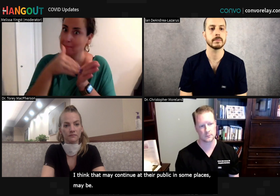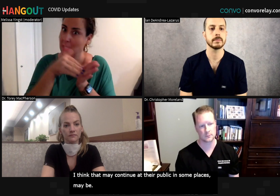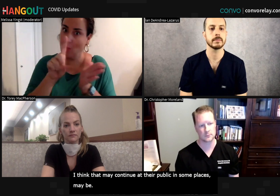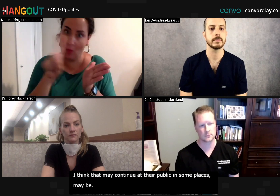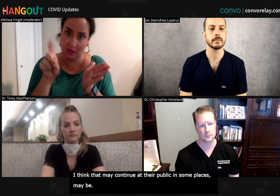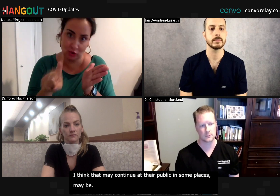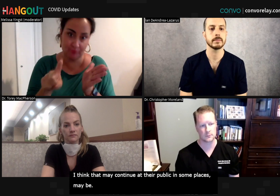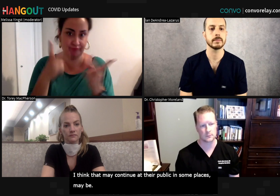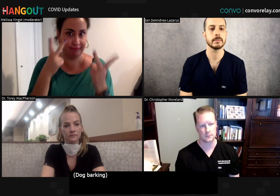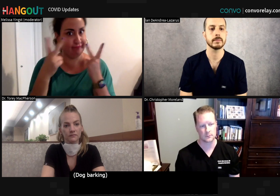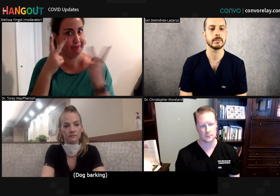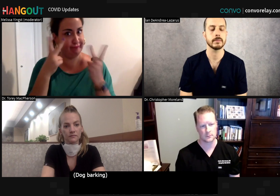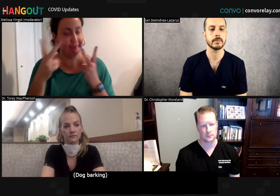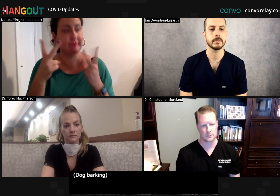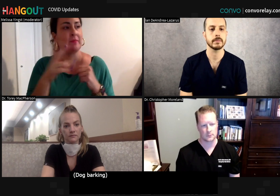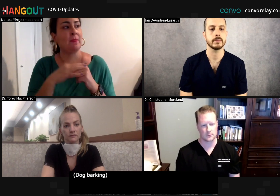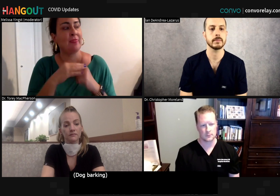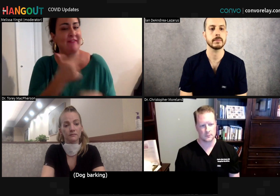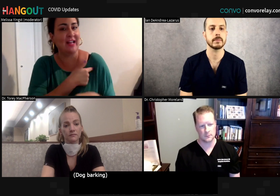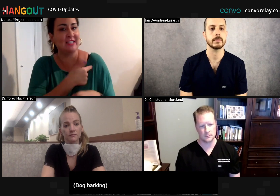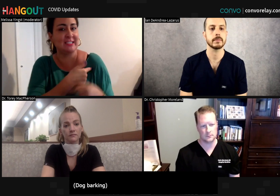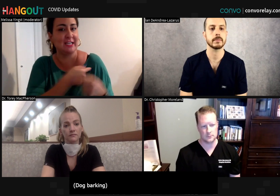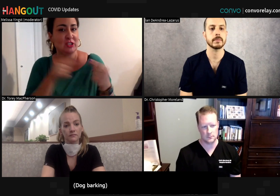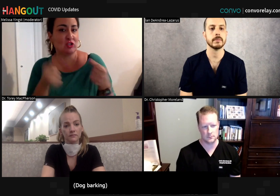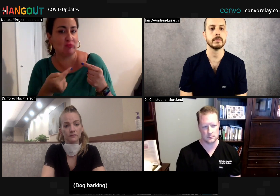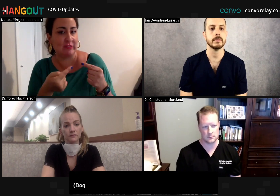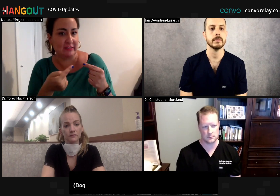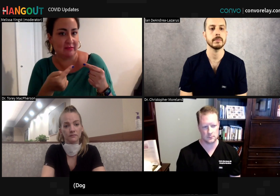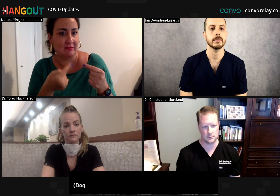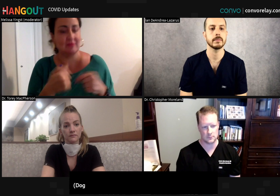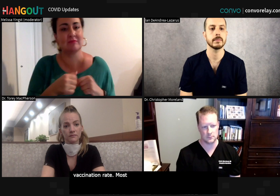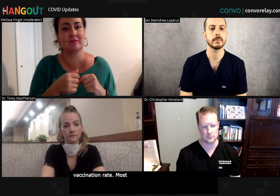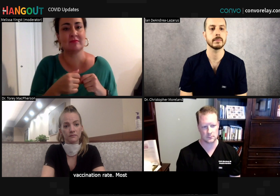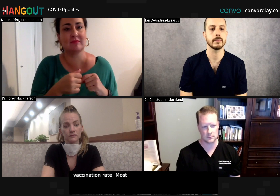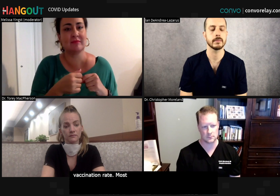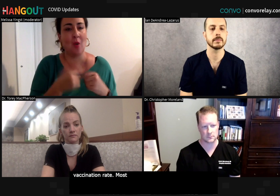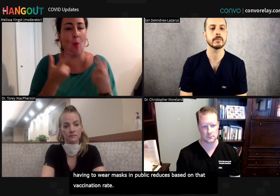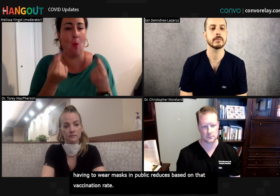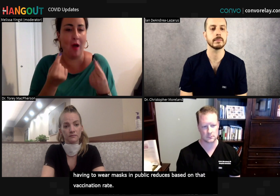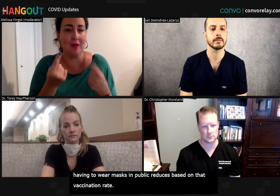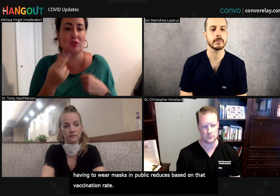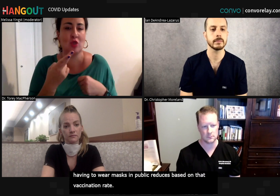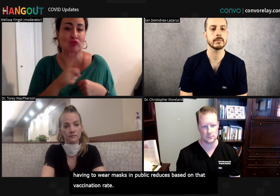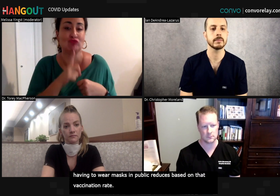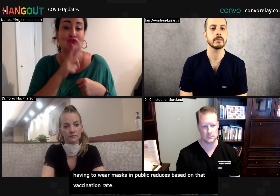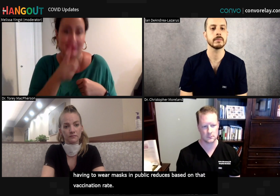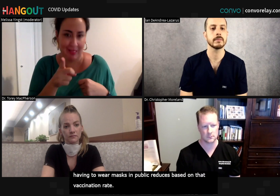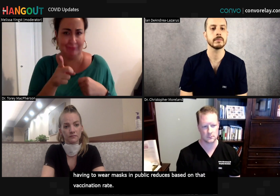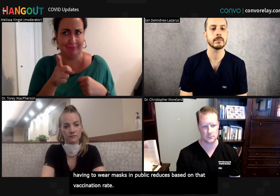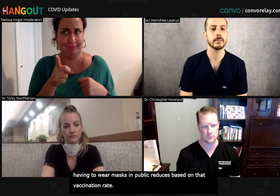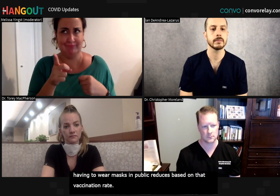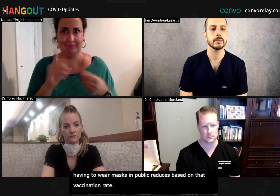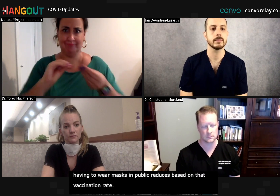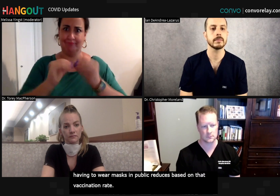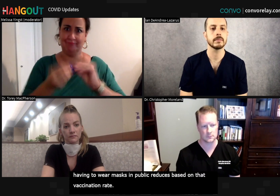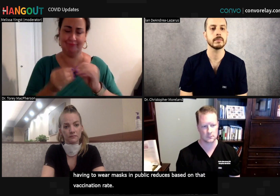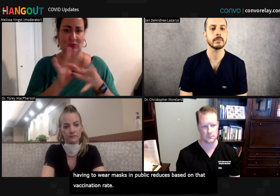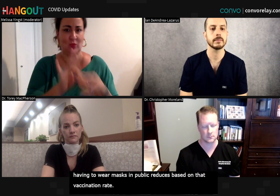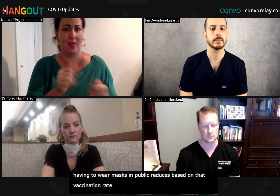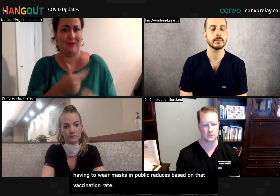Now, in regards to vaccines, I've seen a lot of questions about or comments about vaccination injuries. What